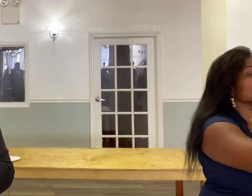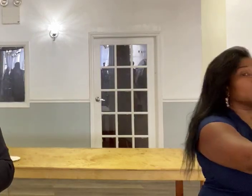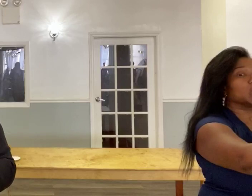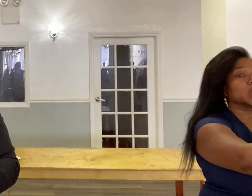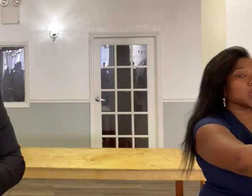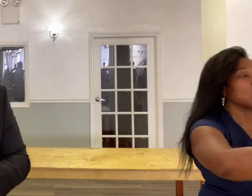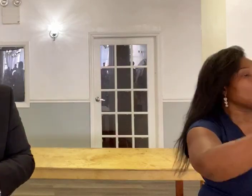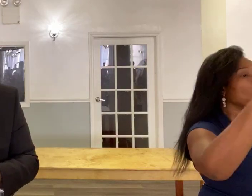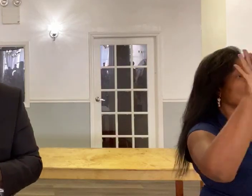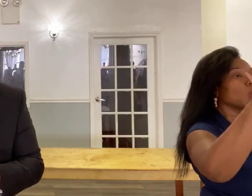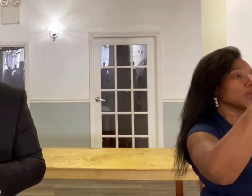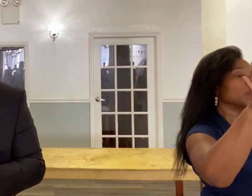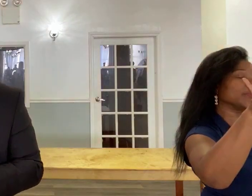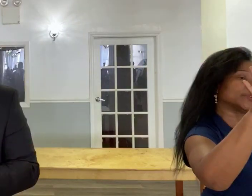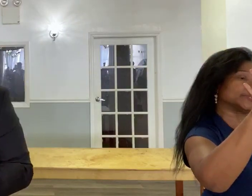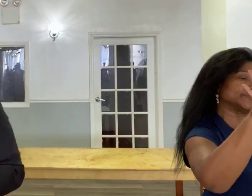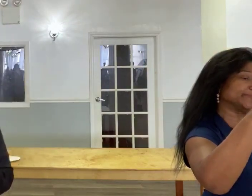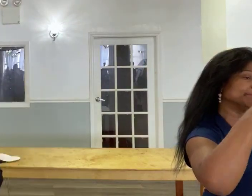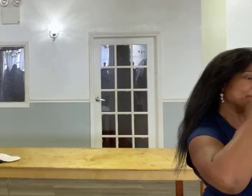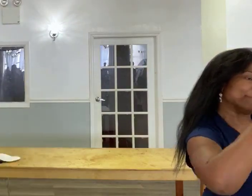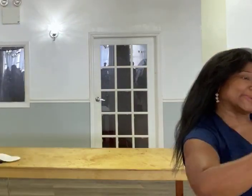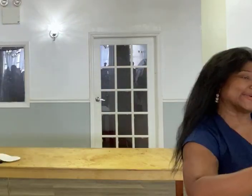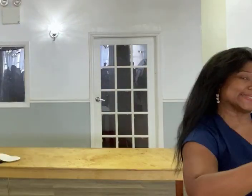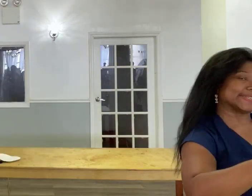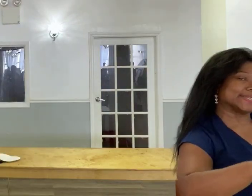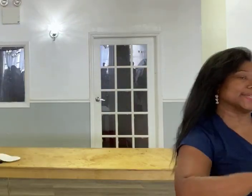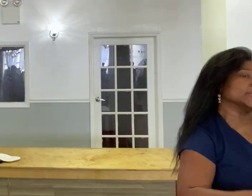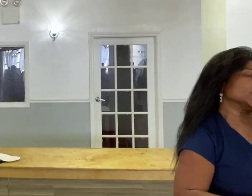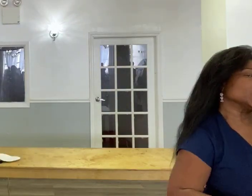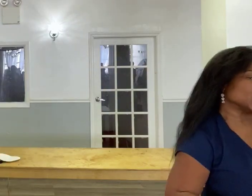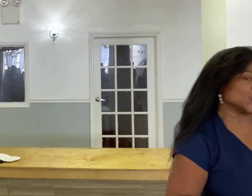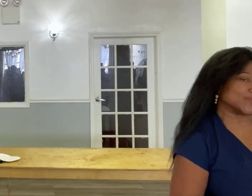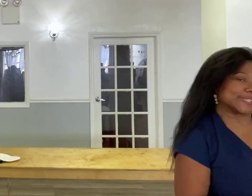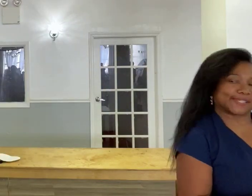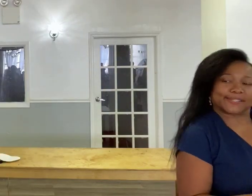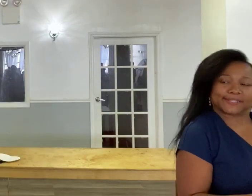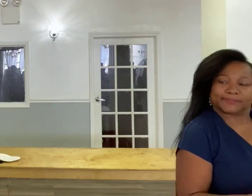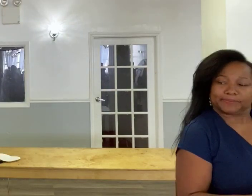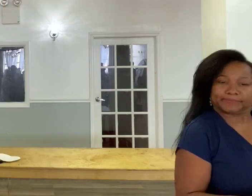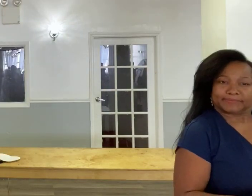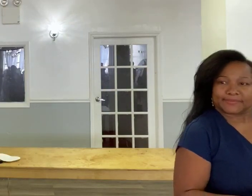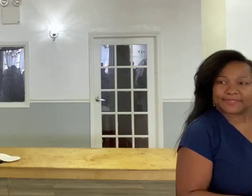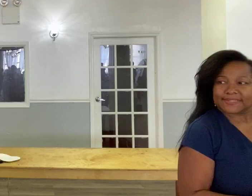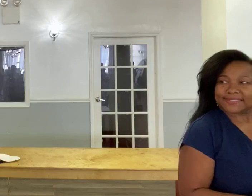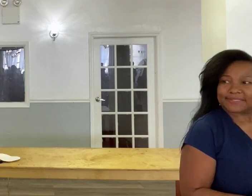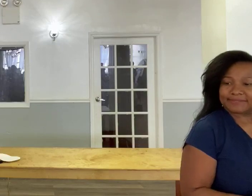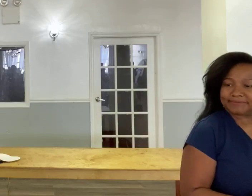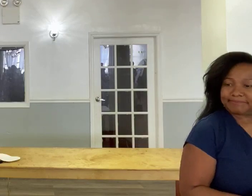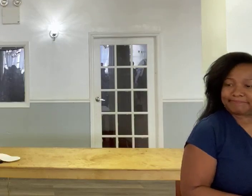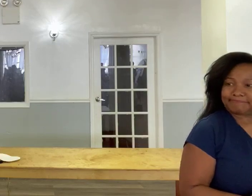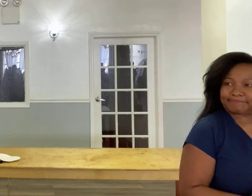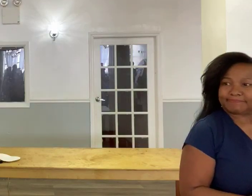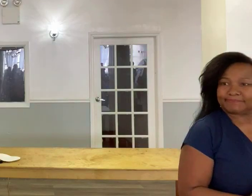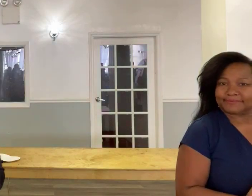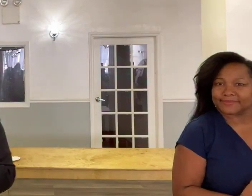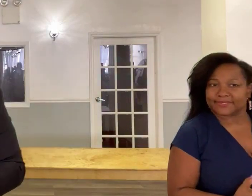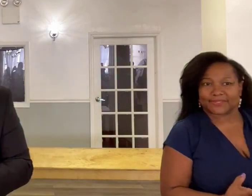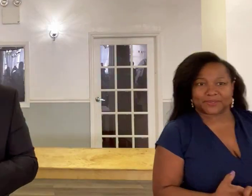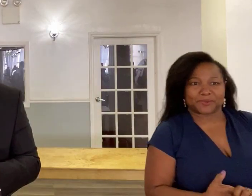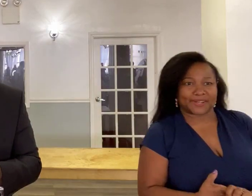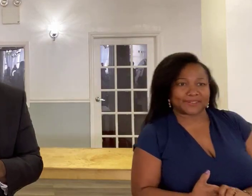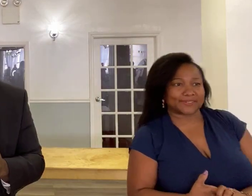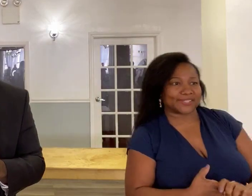sing a wonderful song here, Blessed Assurance. If you can find your song sheet, if you can dig it out, we'll sing one